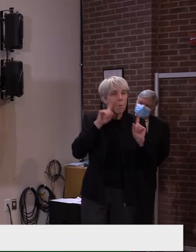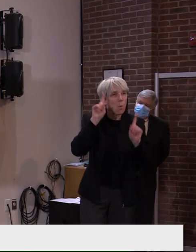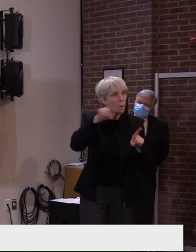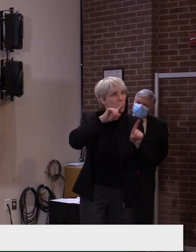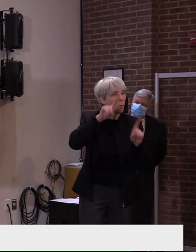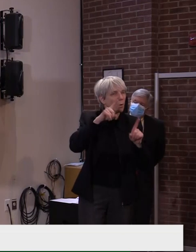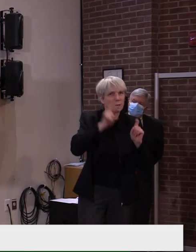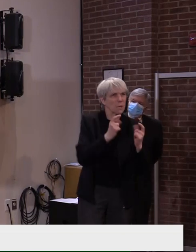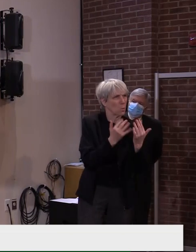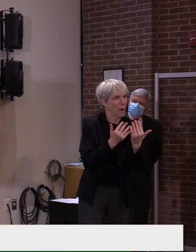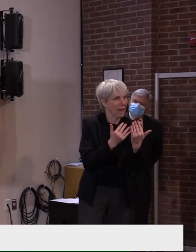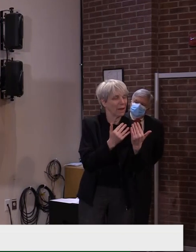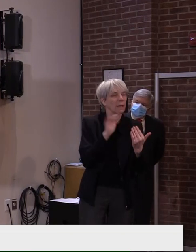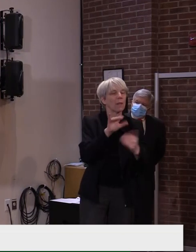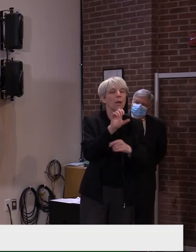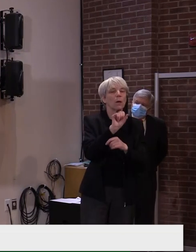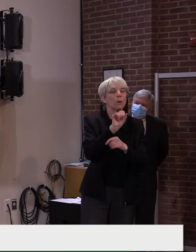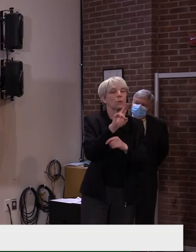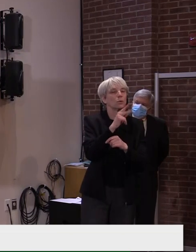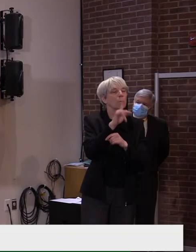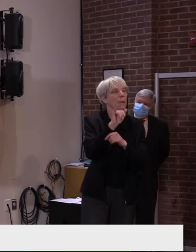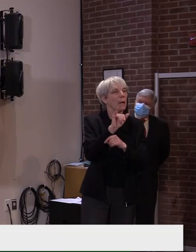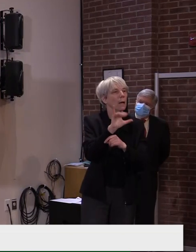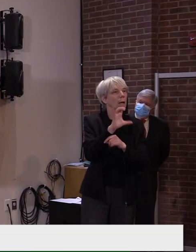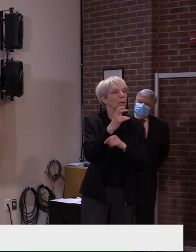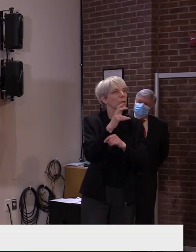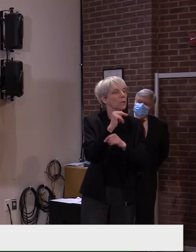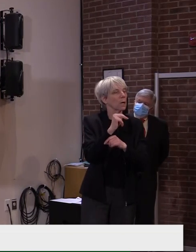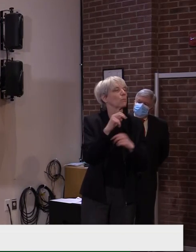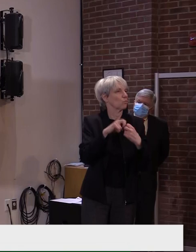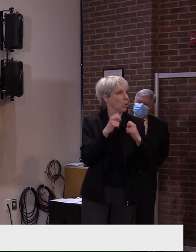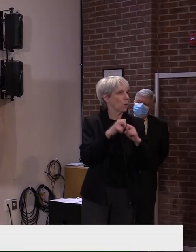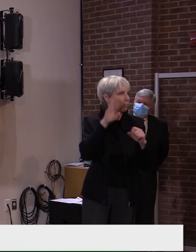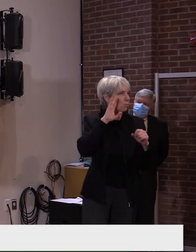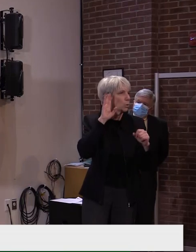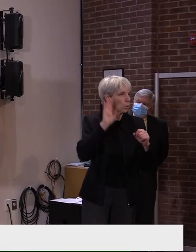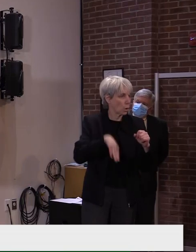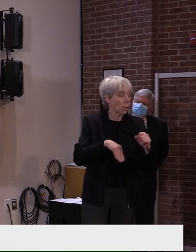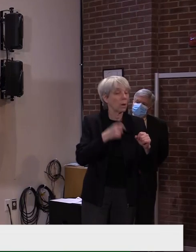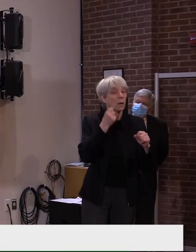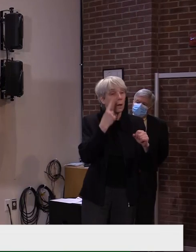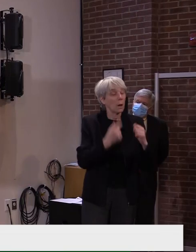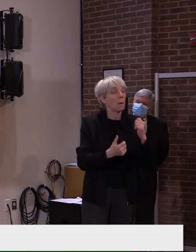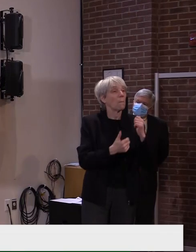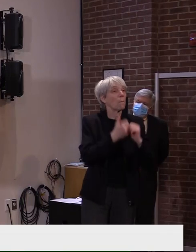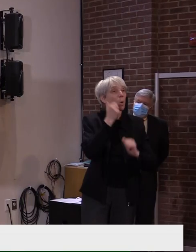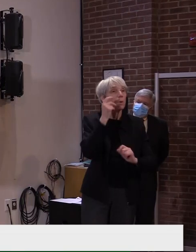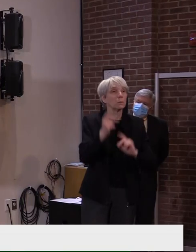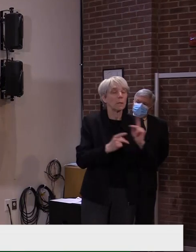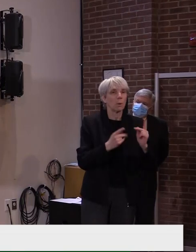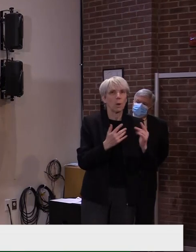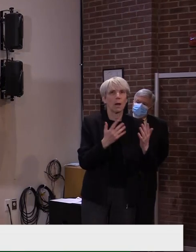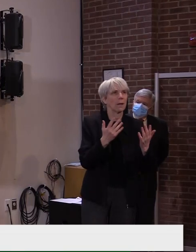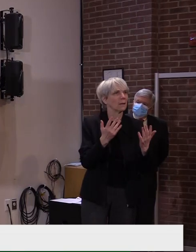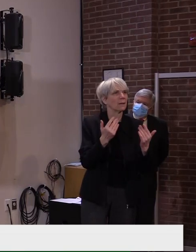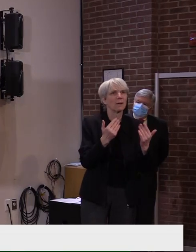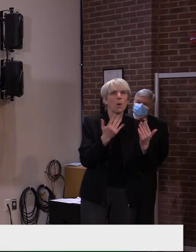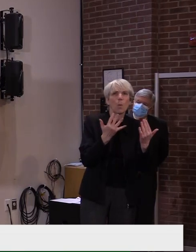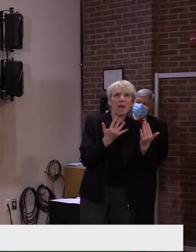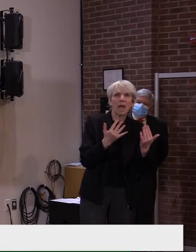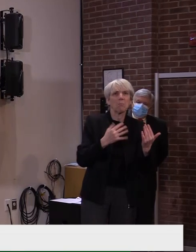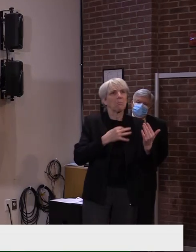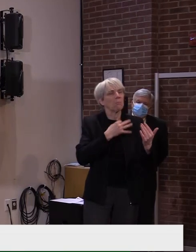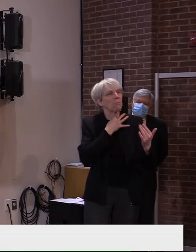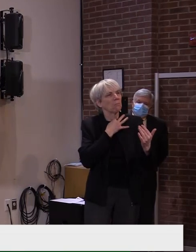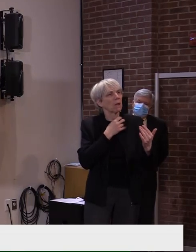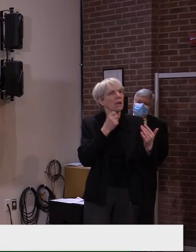while most of the population is looking for testing just to understand their status, this would add a whole new pressure on the